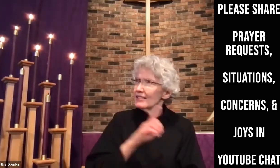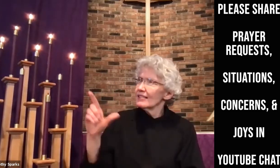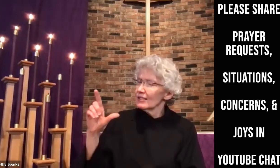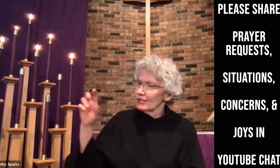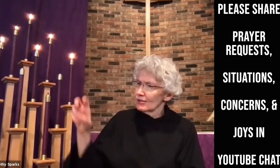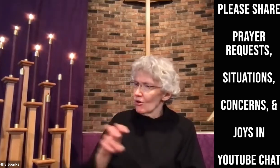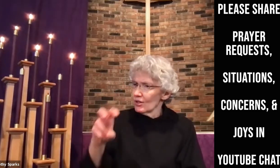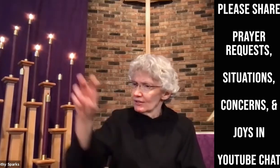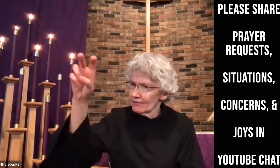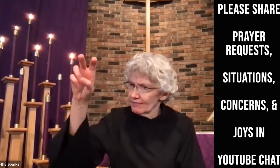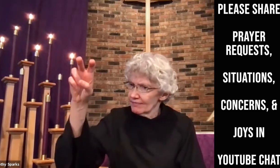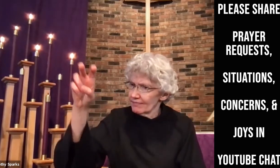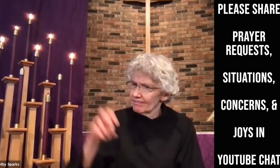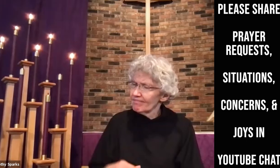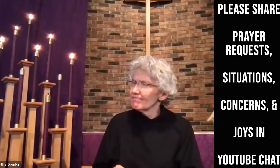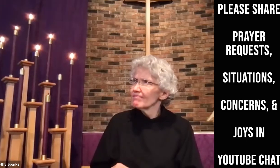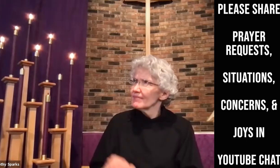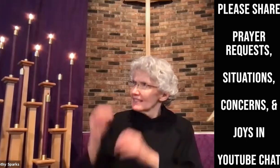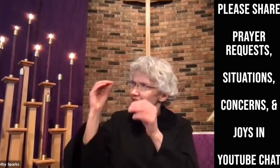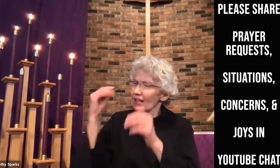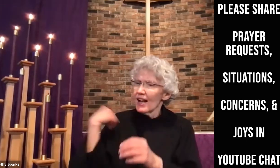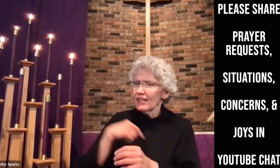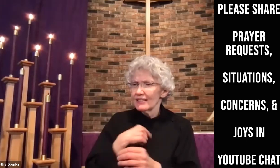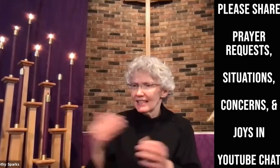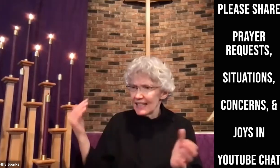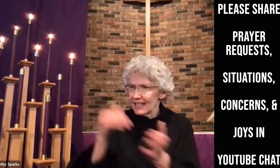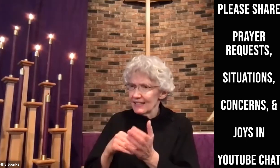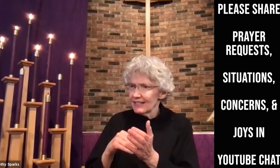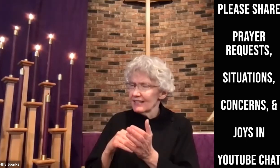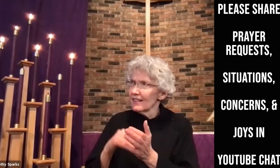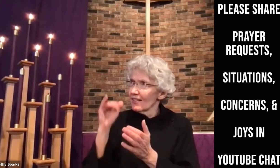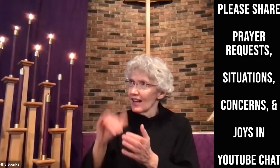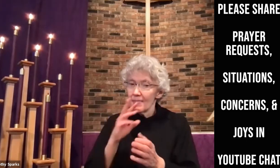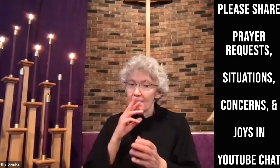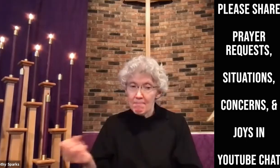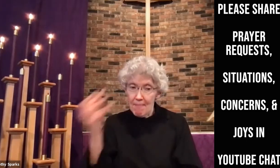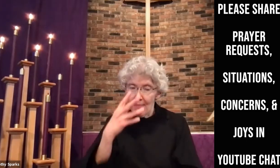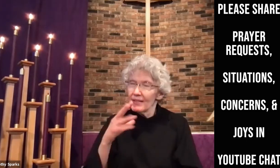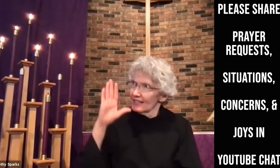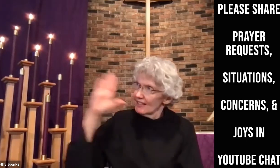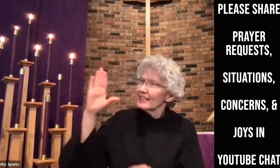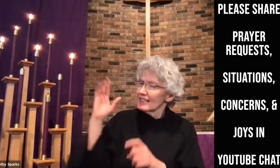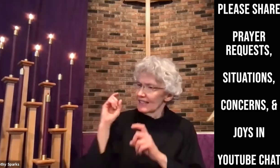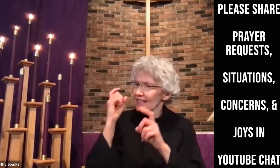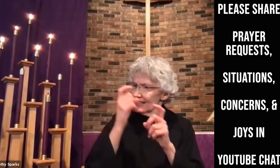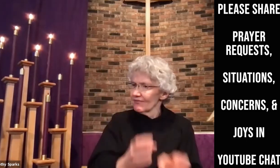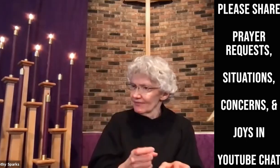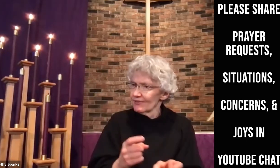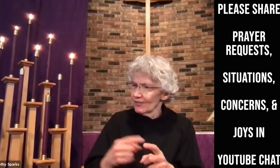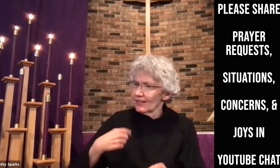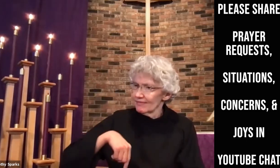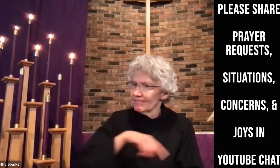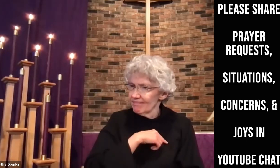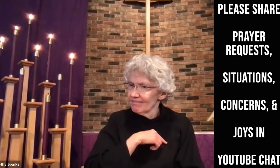journey. Teach us again about baptism, a gift from you.